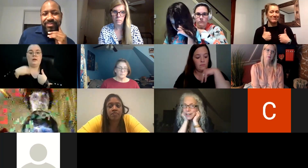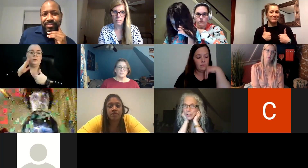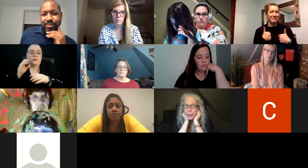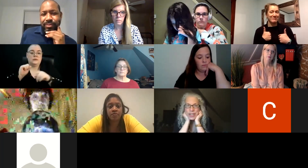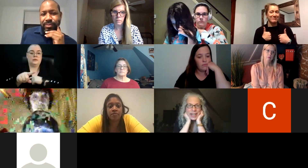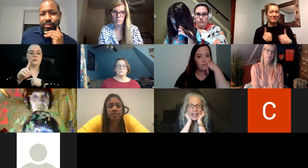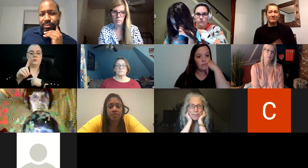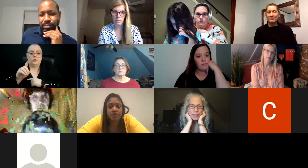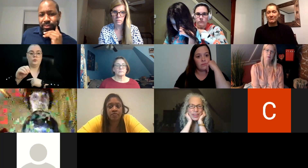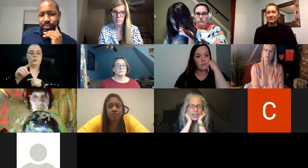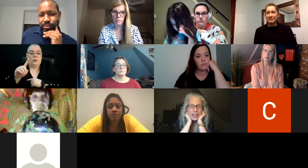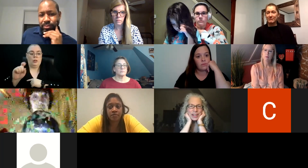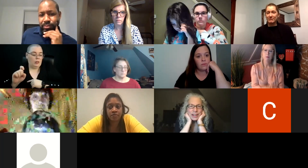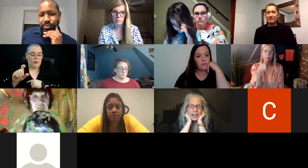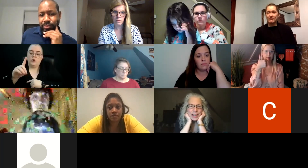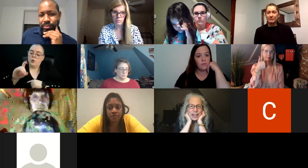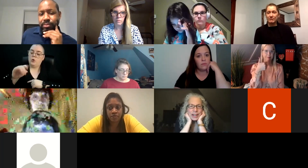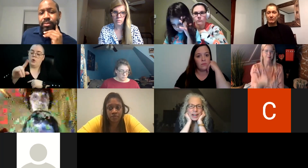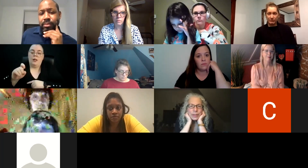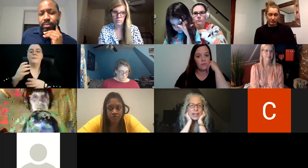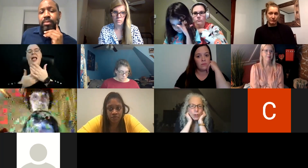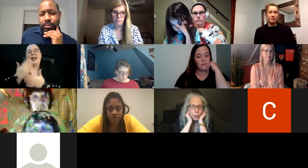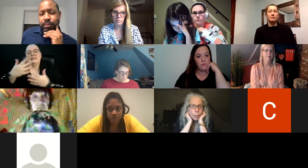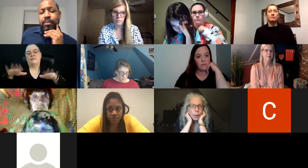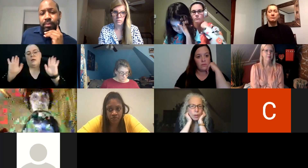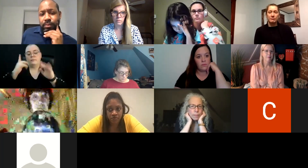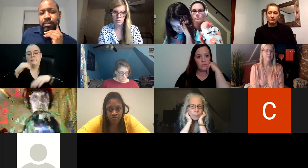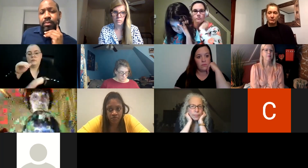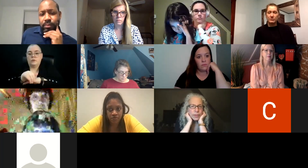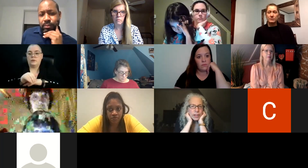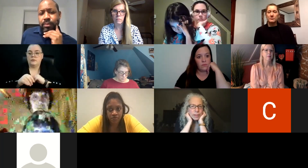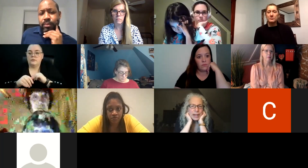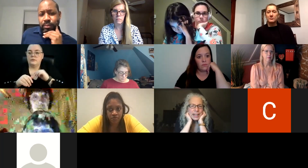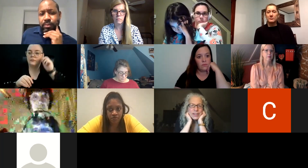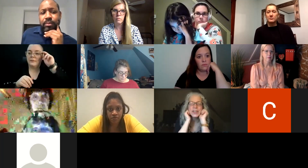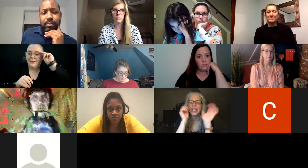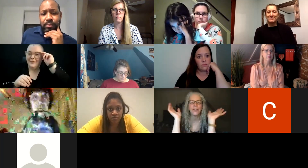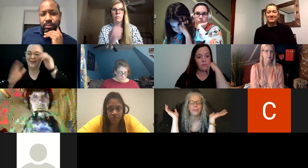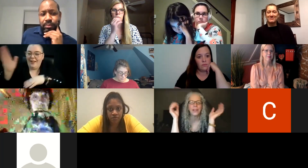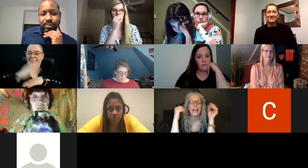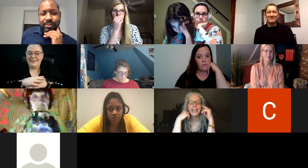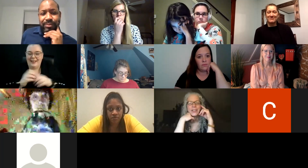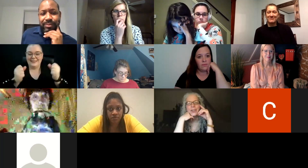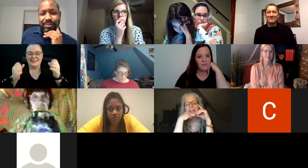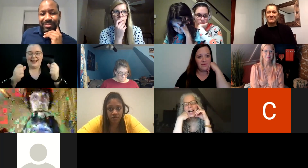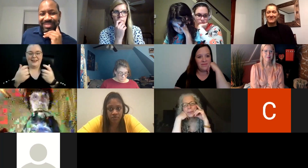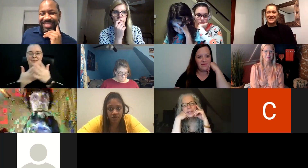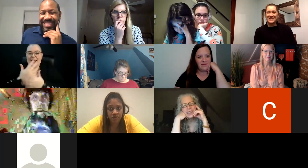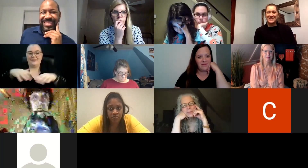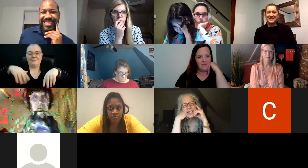Drew is saying, yep. And I will send a doodle poll. My hands have given out for the night. So I've been signing